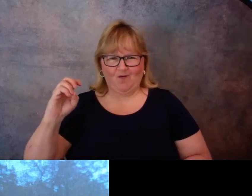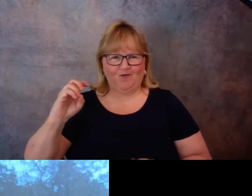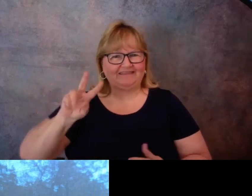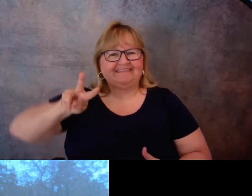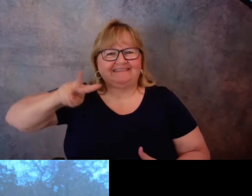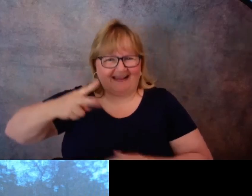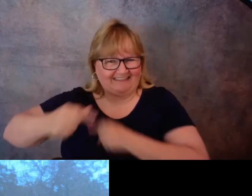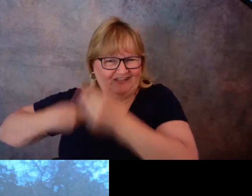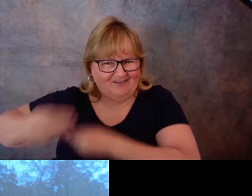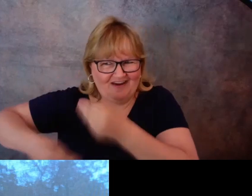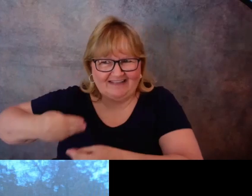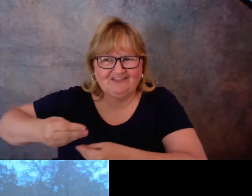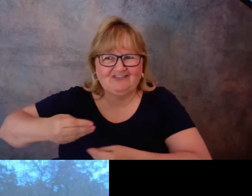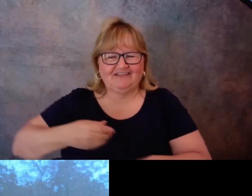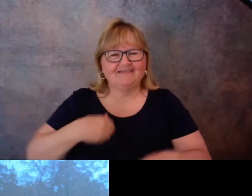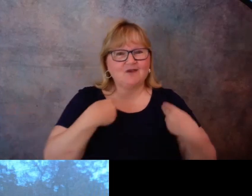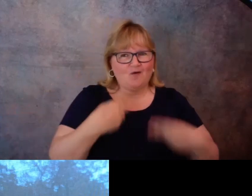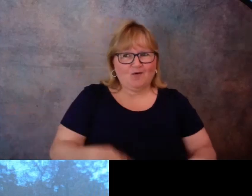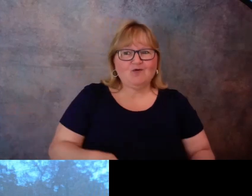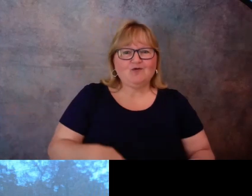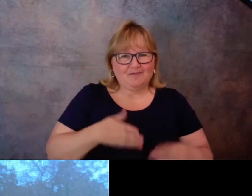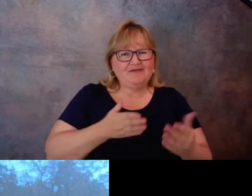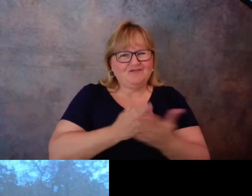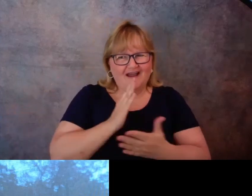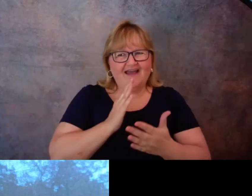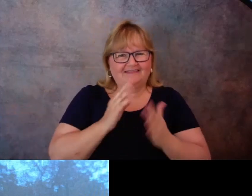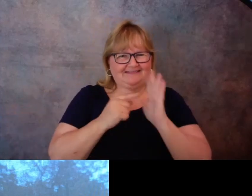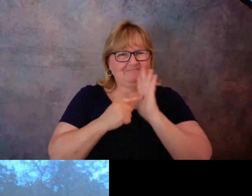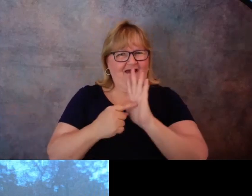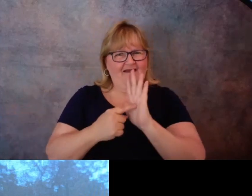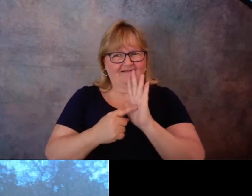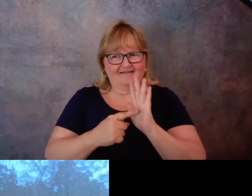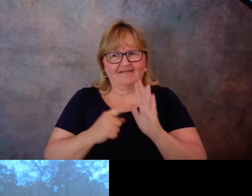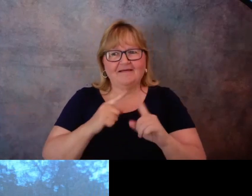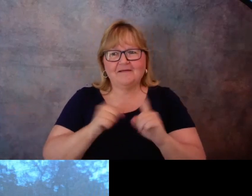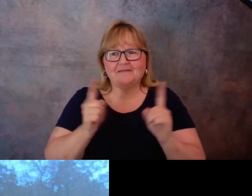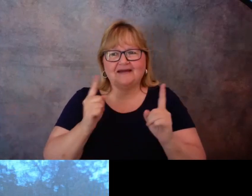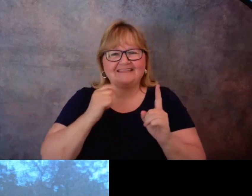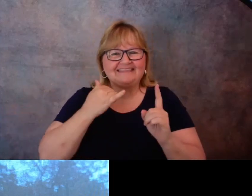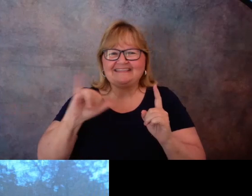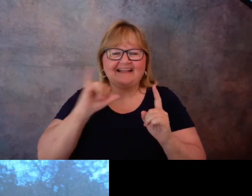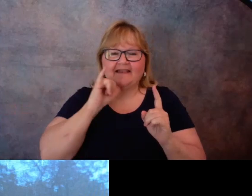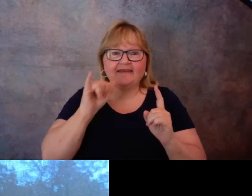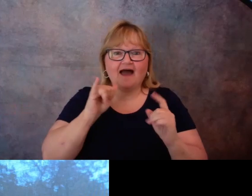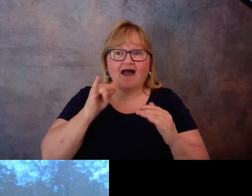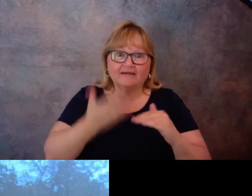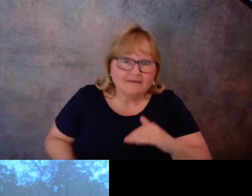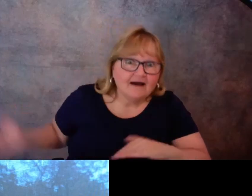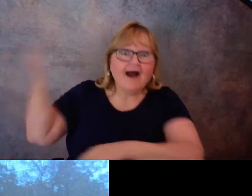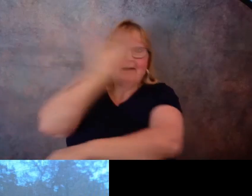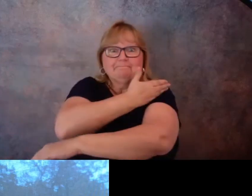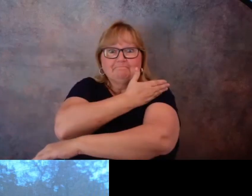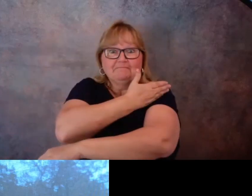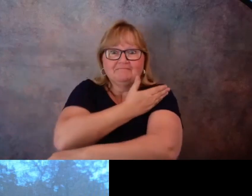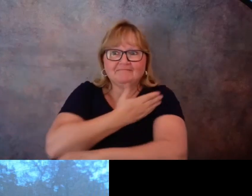civil rights model. But, you know, it's still not a million miles away from some